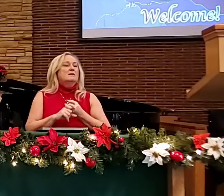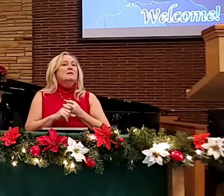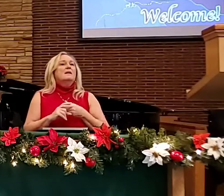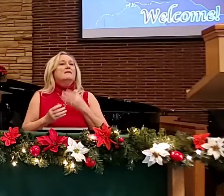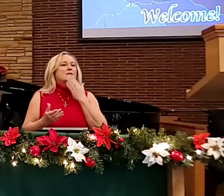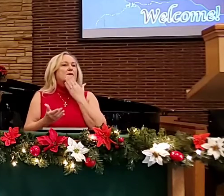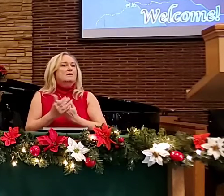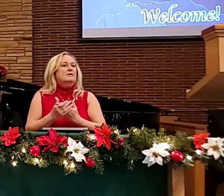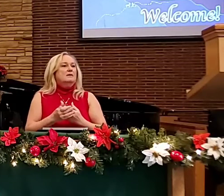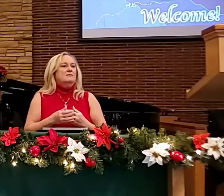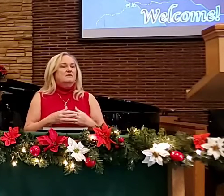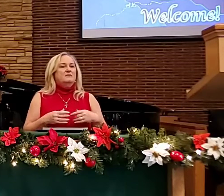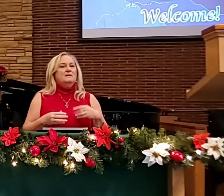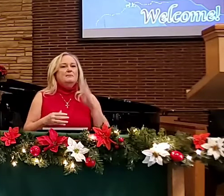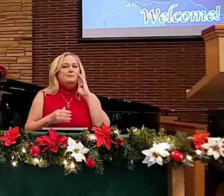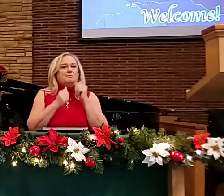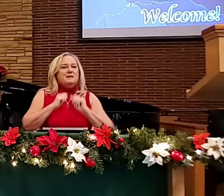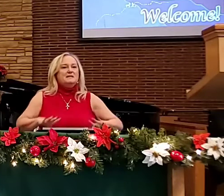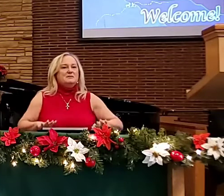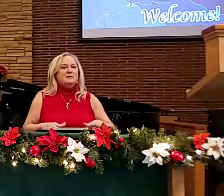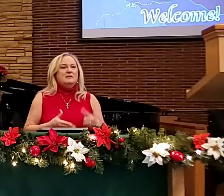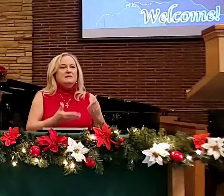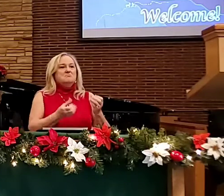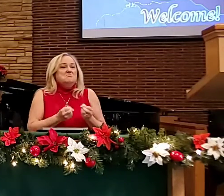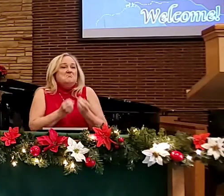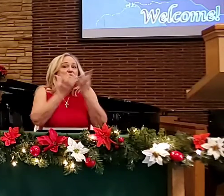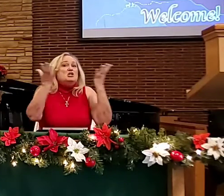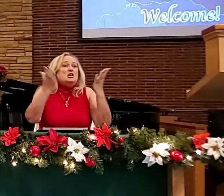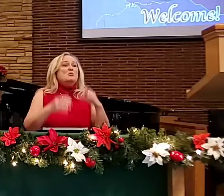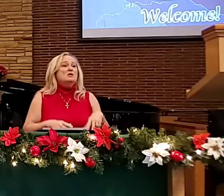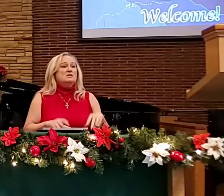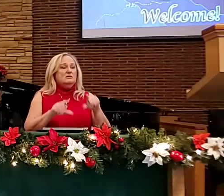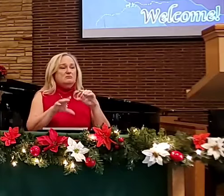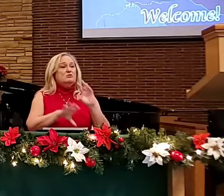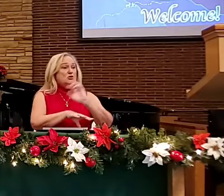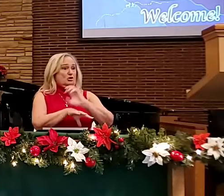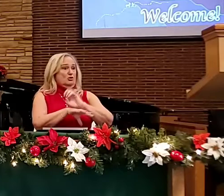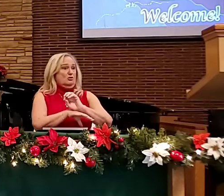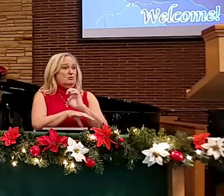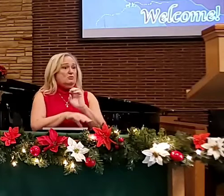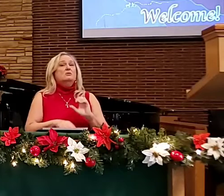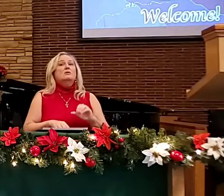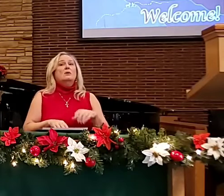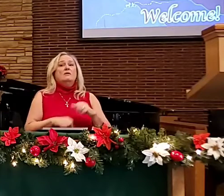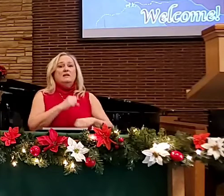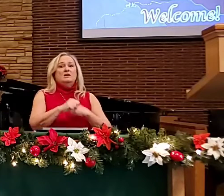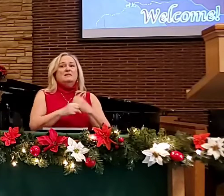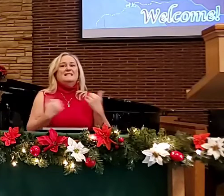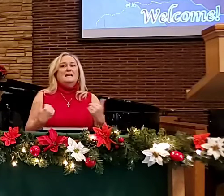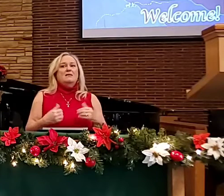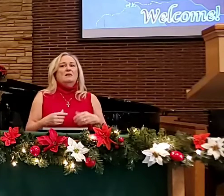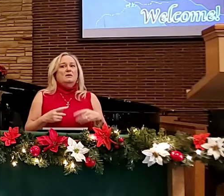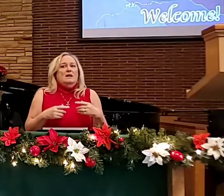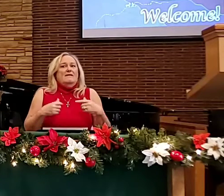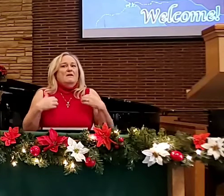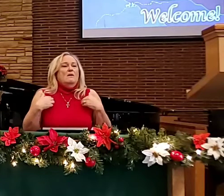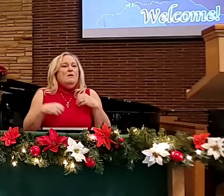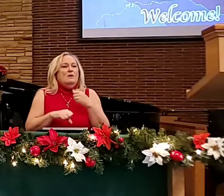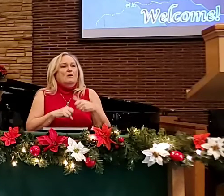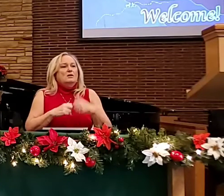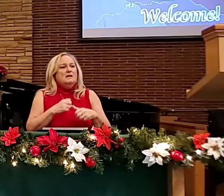good fortune to be blessed with such a generous congregation over the years, and they are now struggling in the